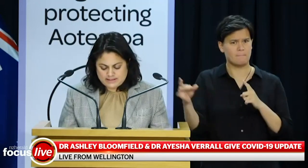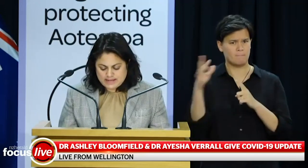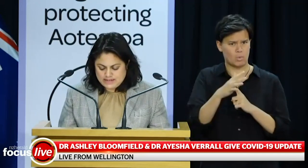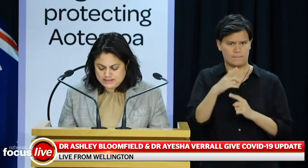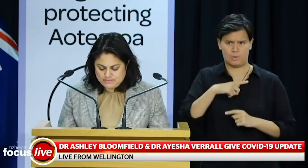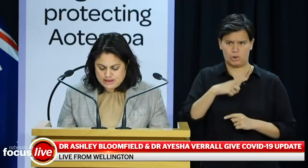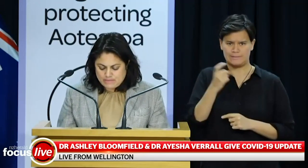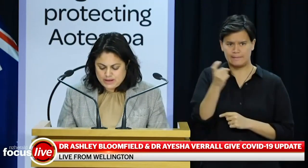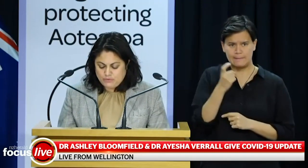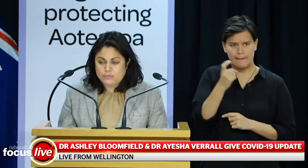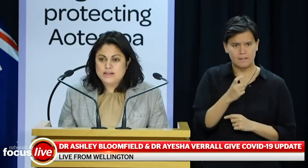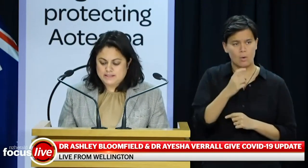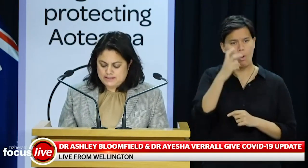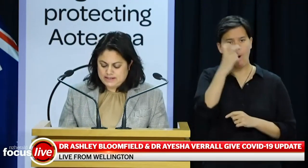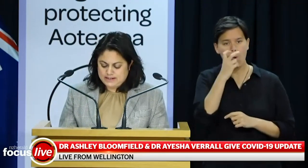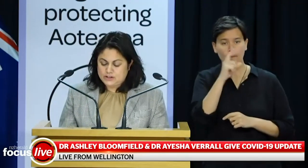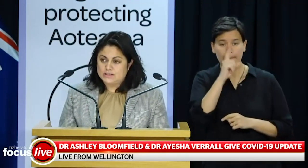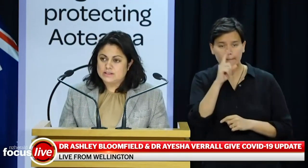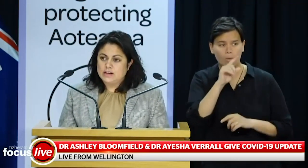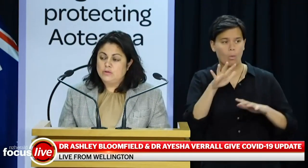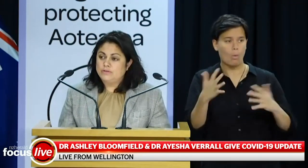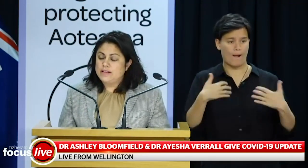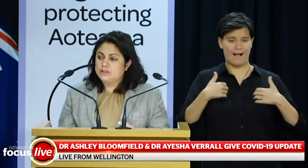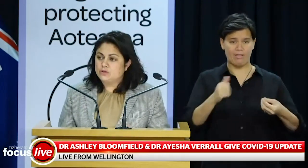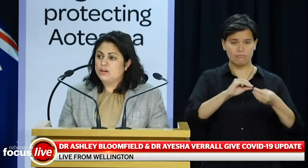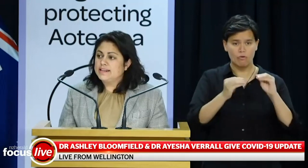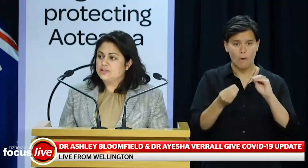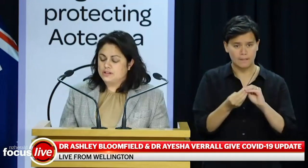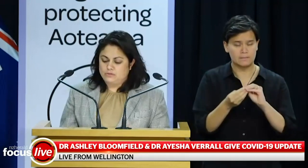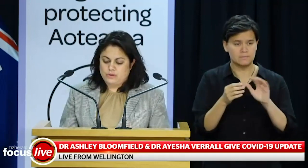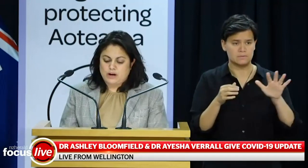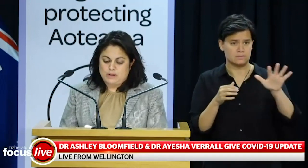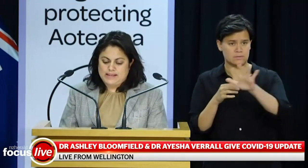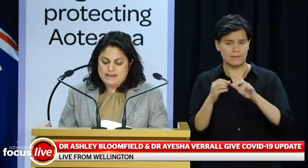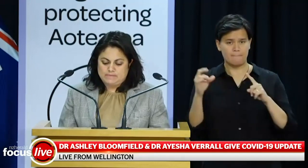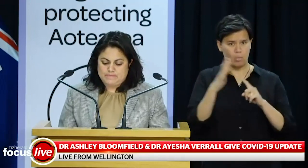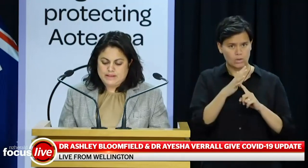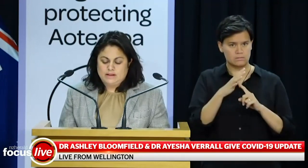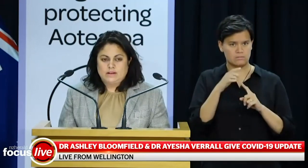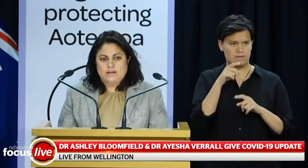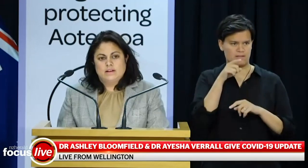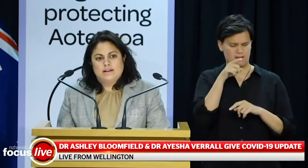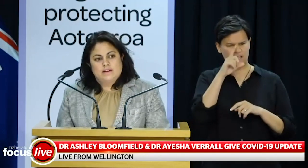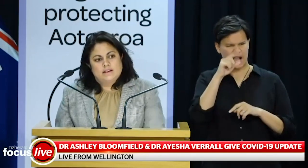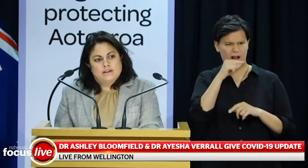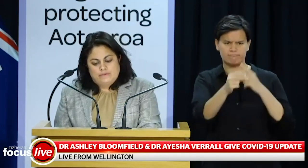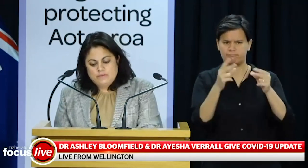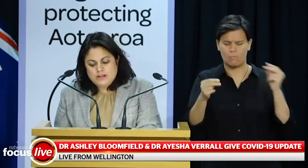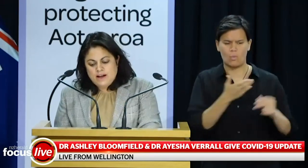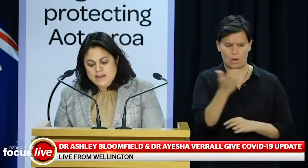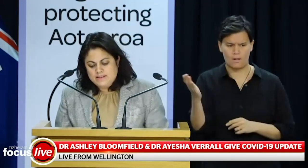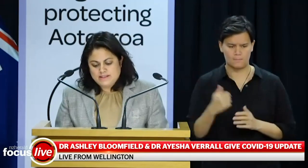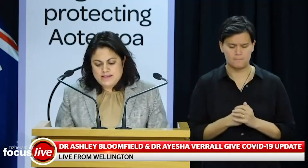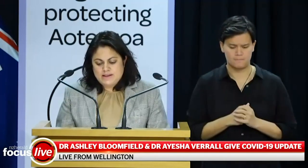roll out to seniors and people with pre-existing conditions who often have a strong connection with primary care.